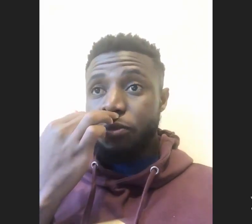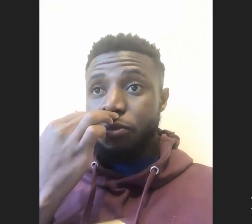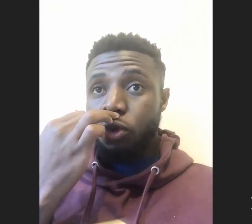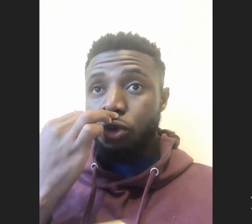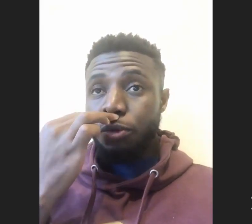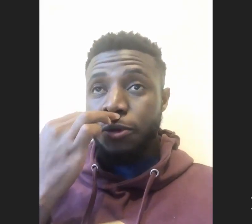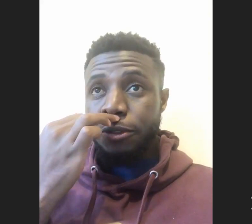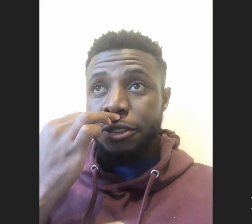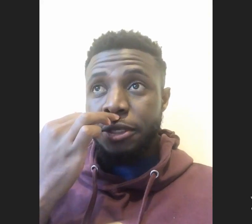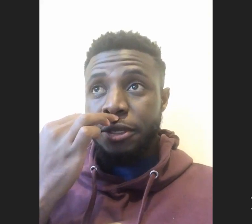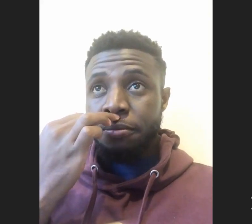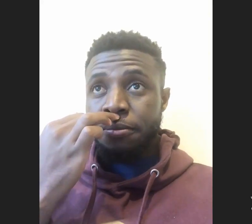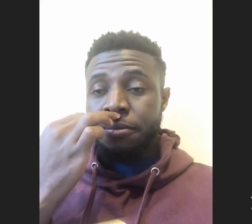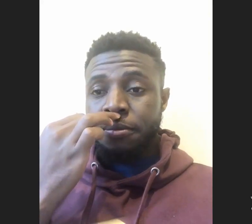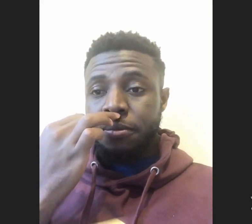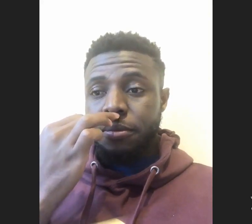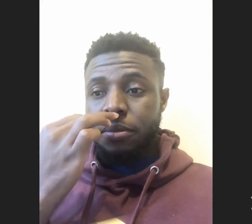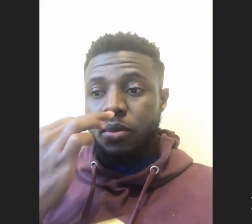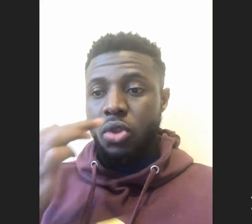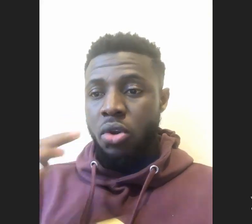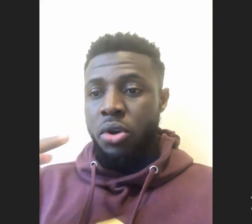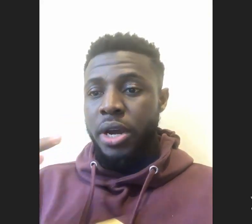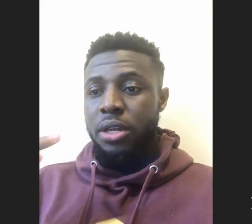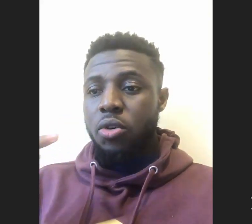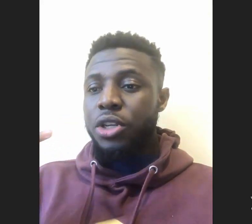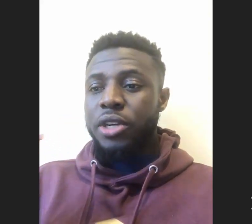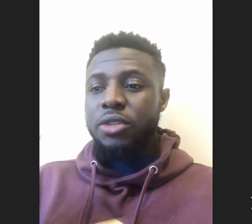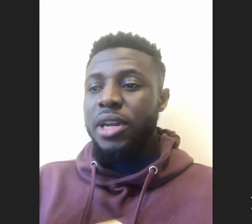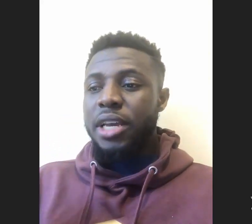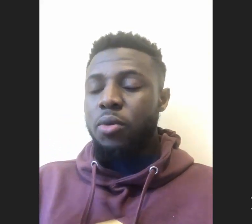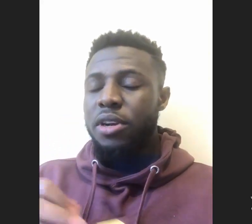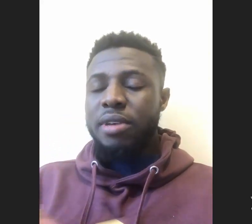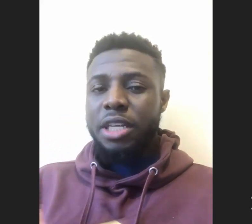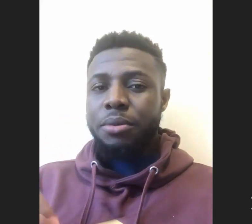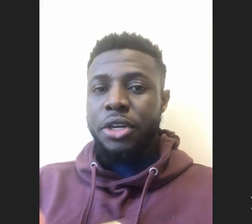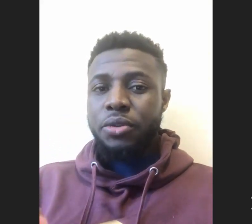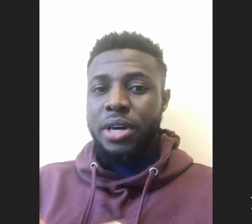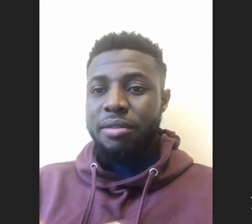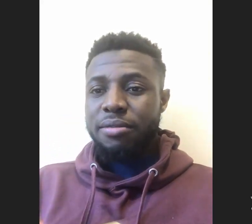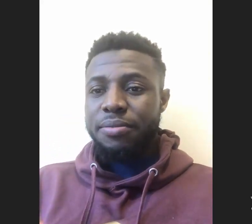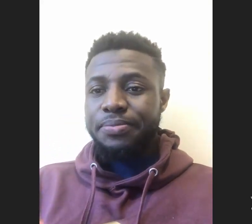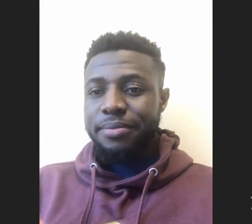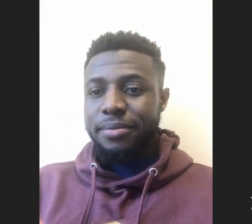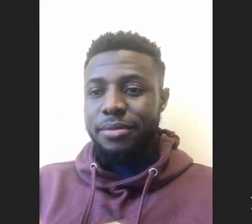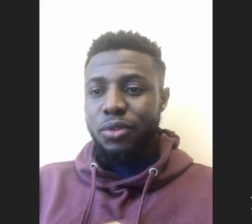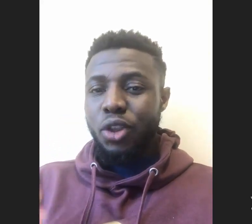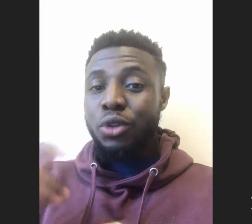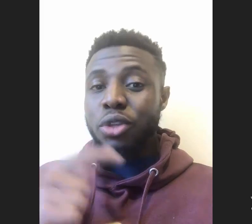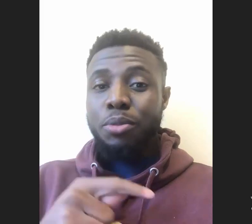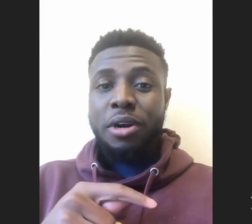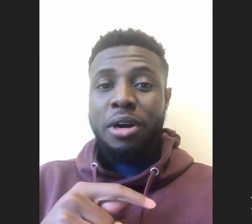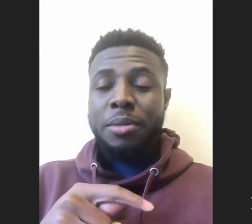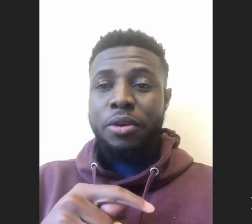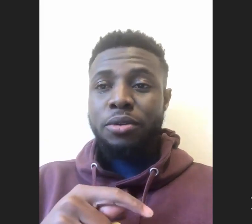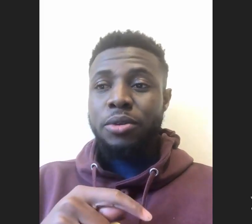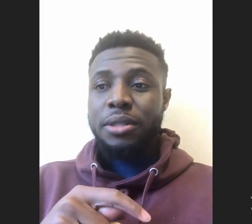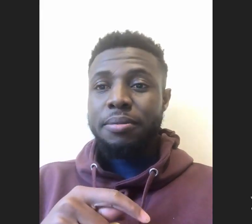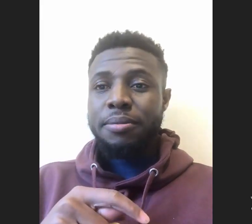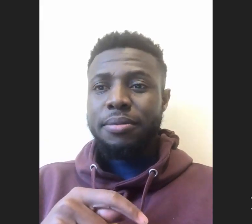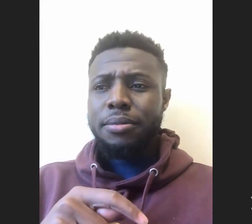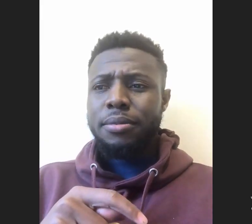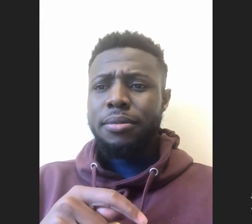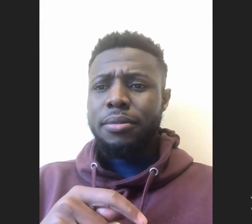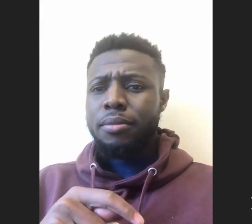is you should be consistent. All right, always try to link whatever experience you have to the program that you're